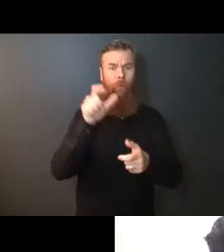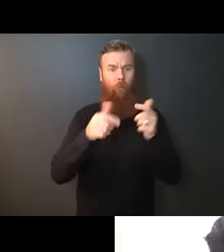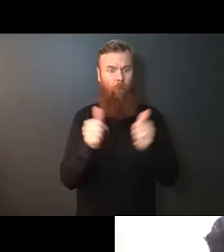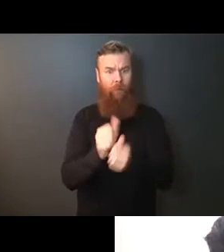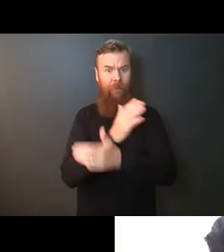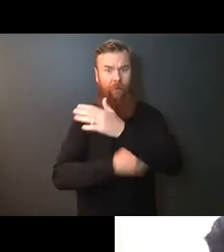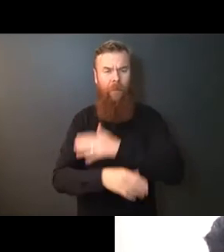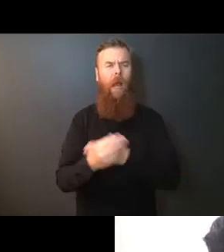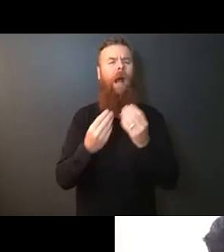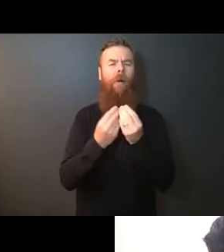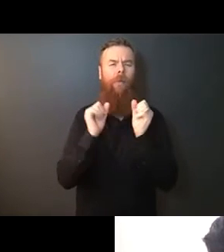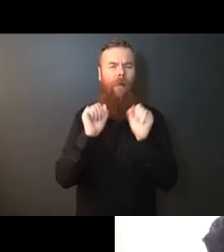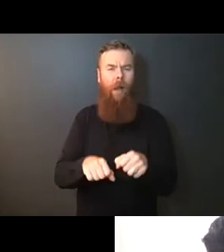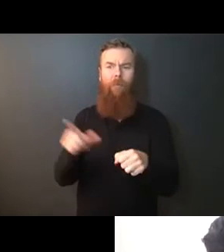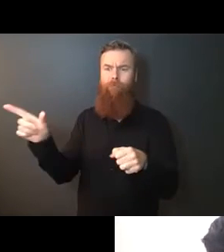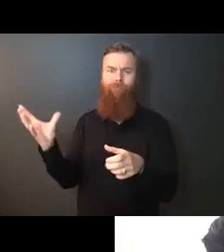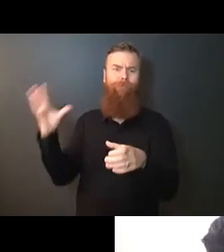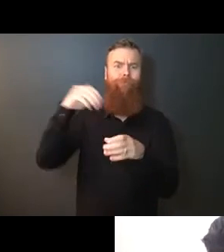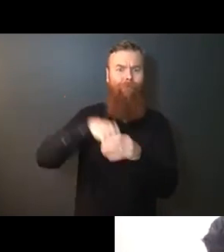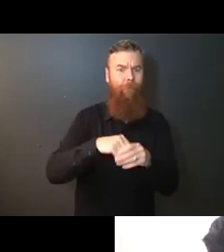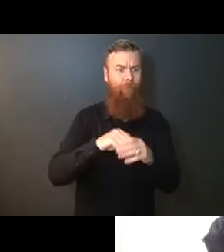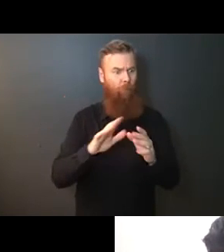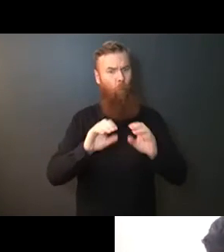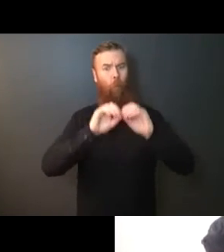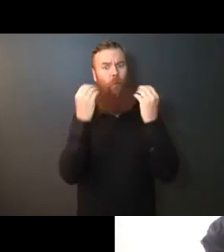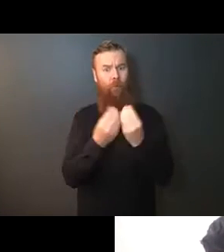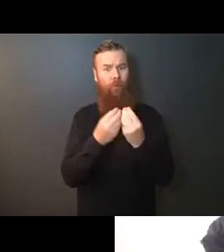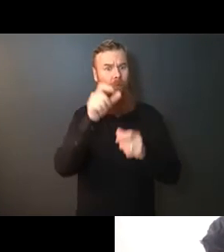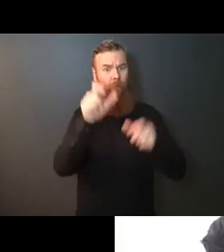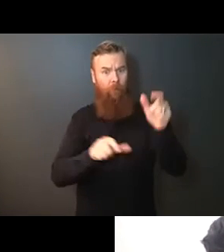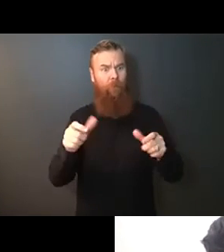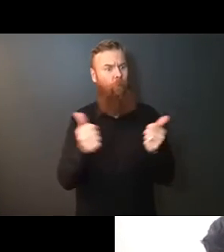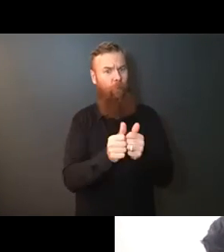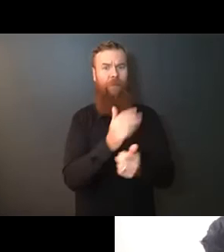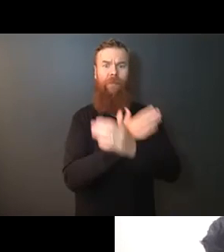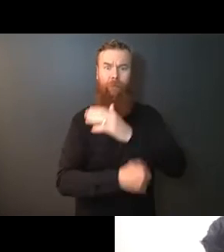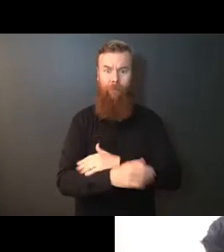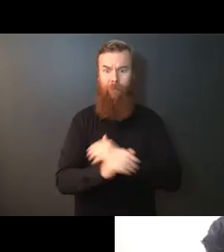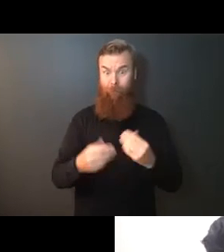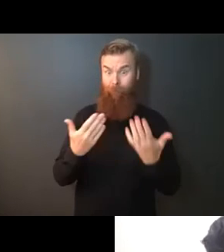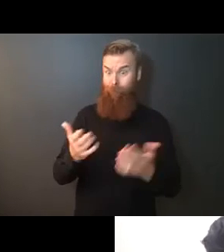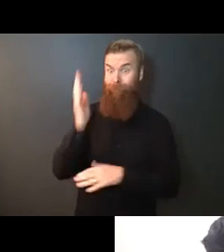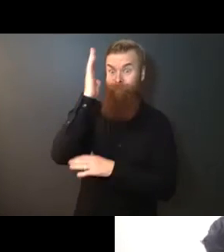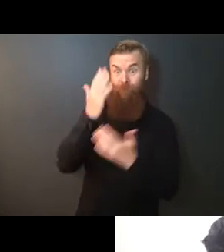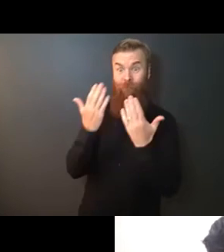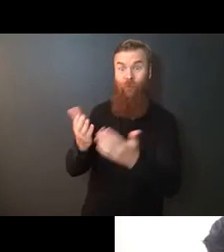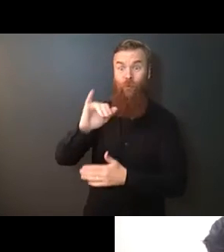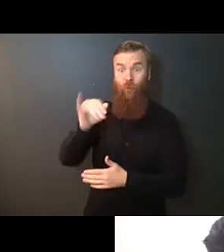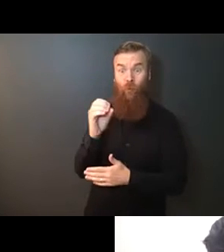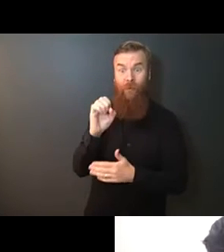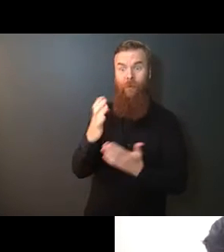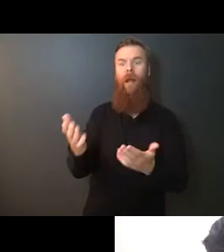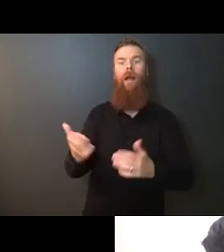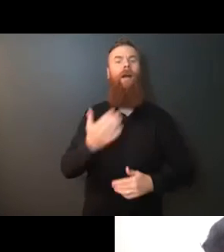with disabilities. Thank you very much, Jose. You have the floor. Thank you, Guler. Dear friends